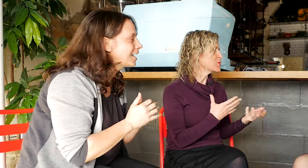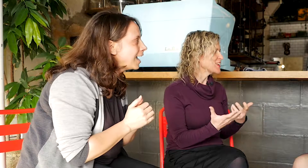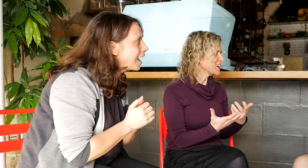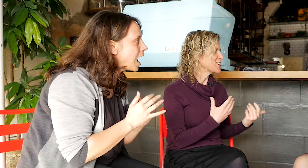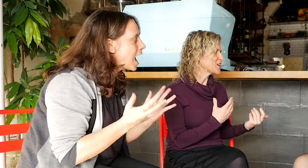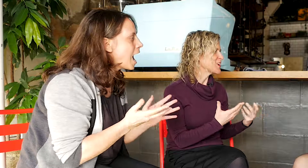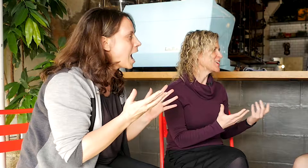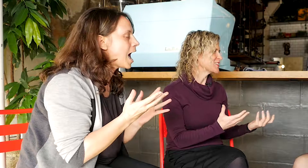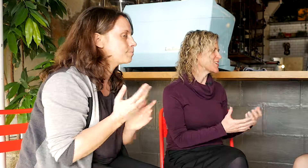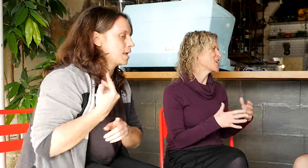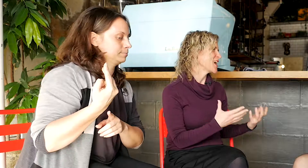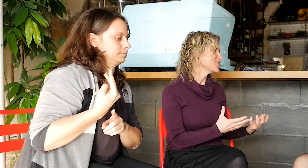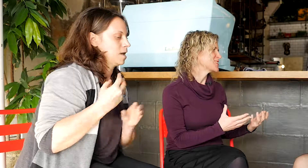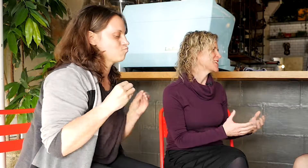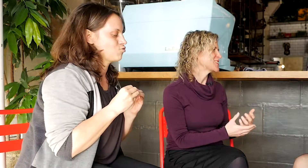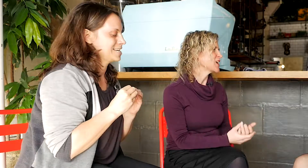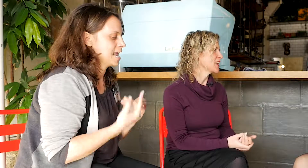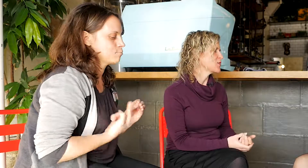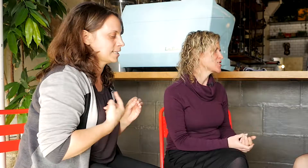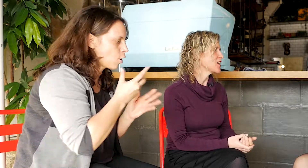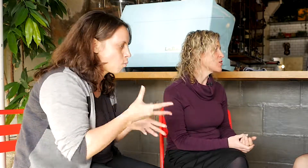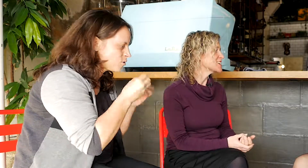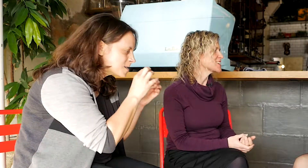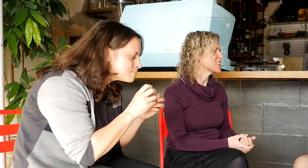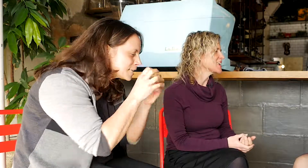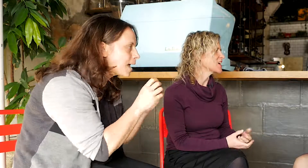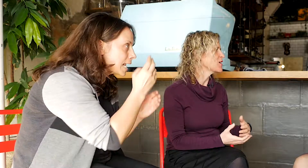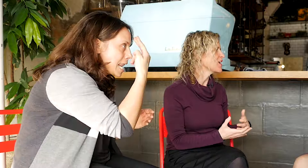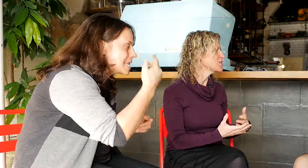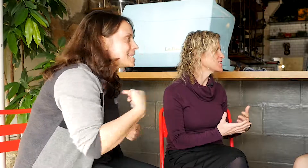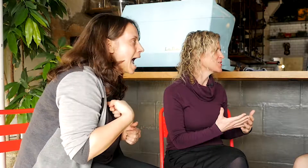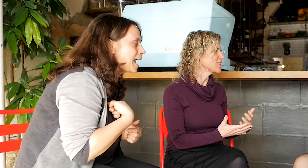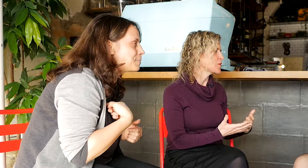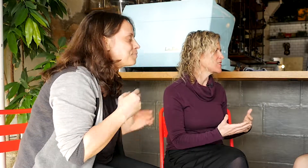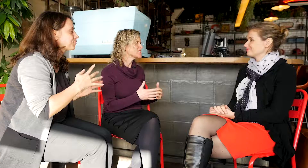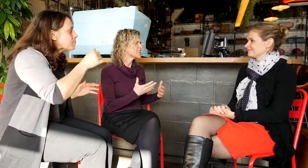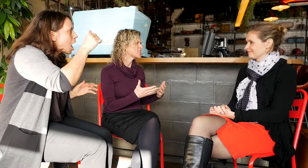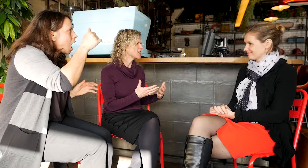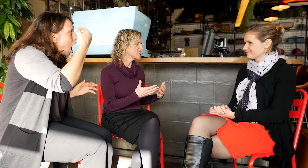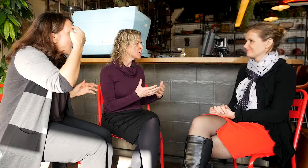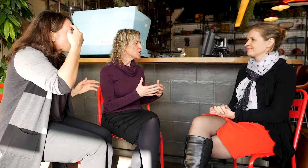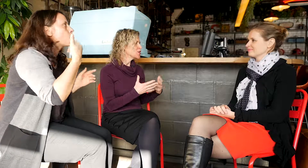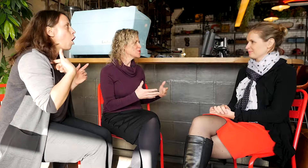Brittany and we learnt our names in sign language, and I was actually thinking when I was doing that, but this is actually